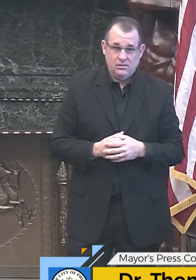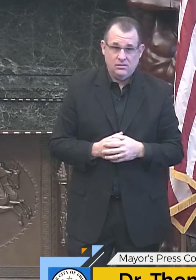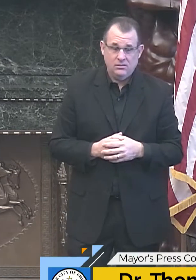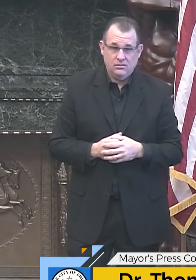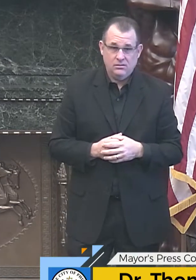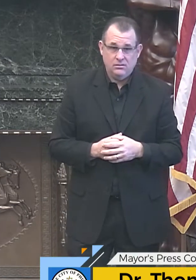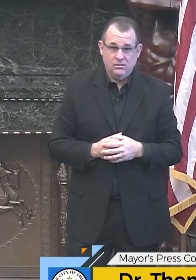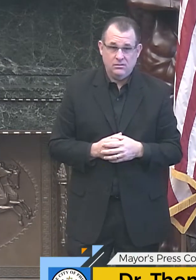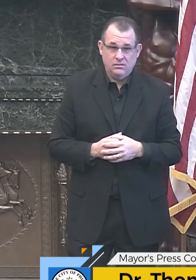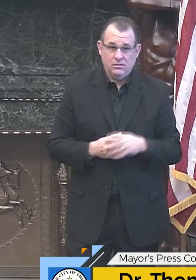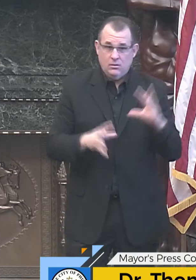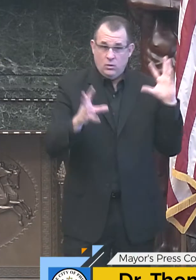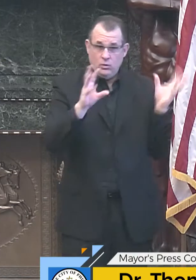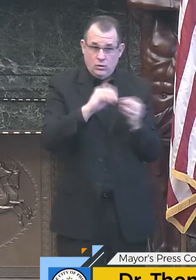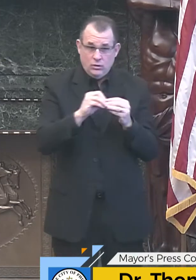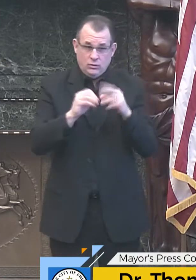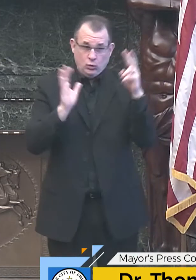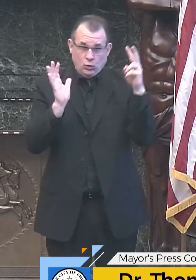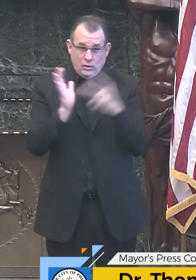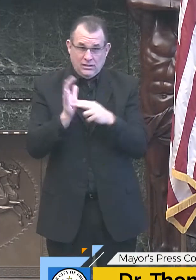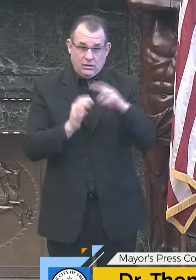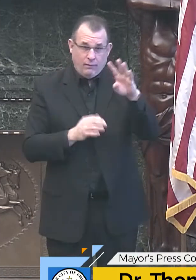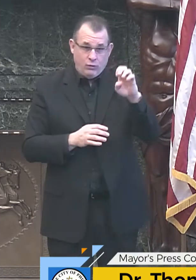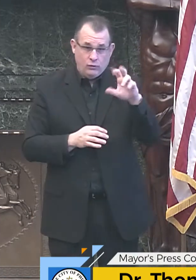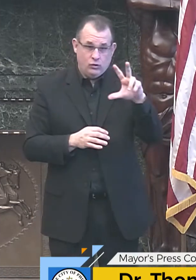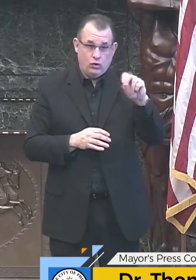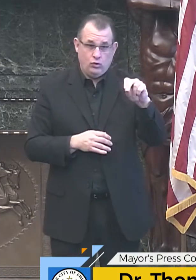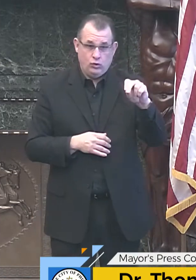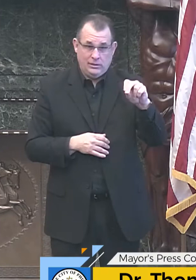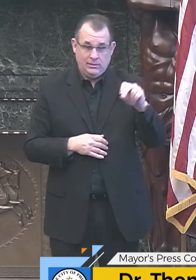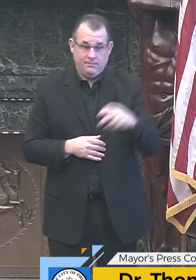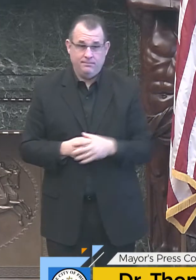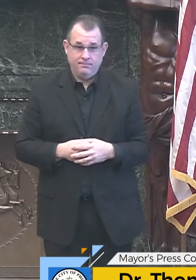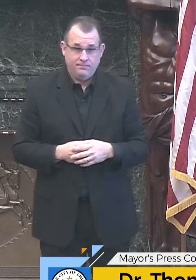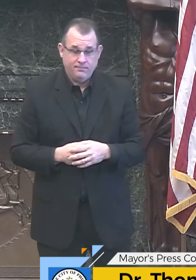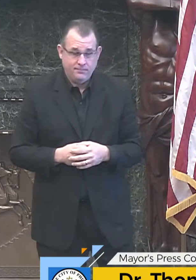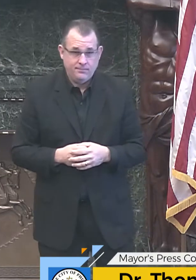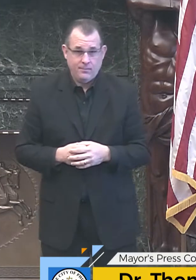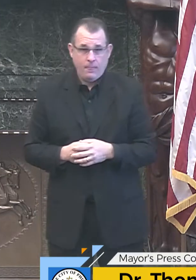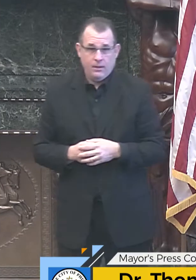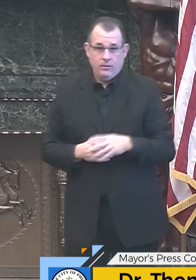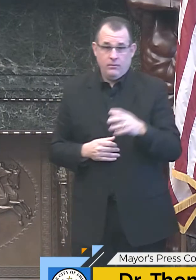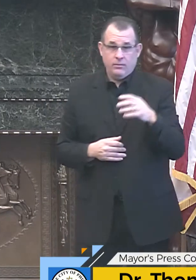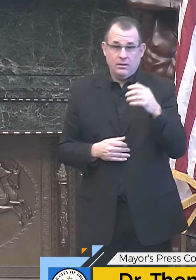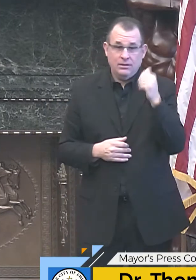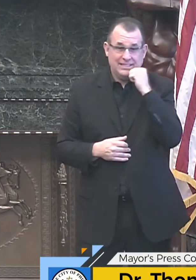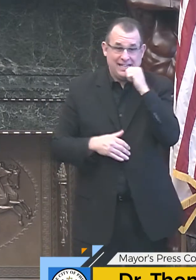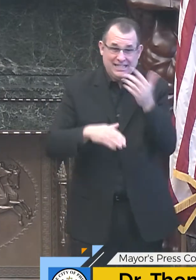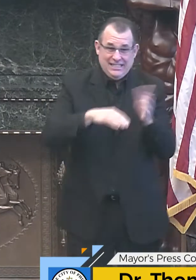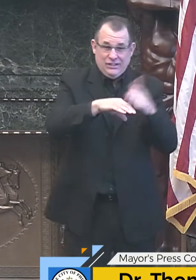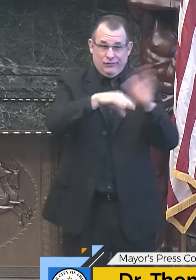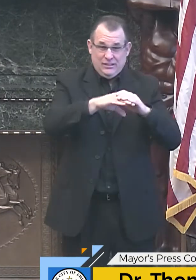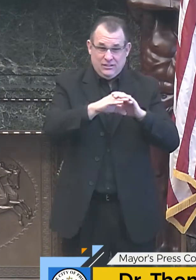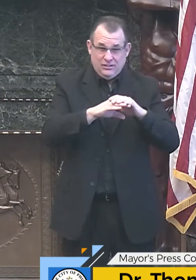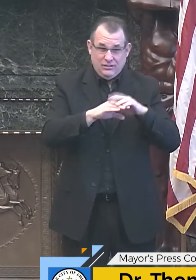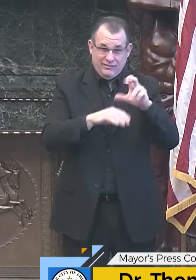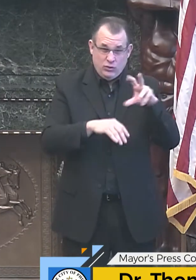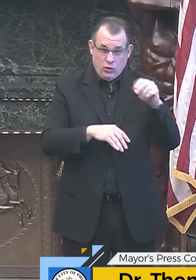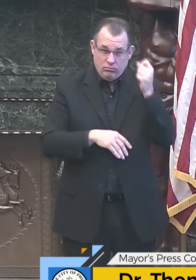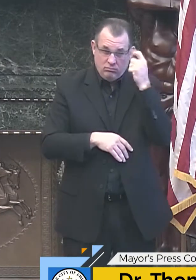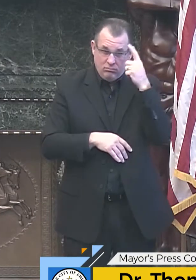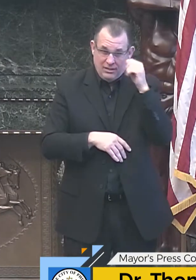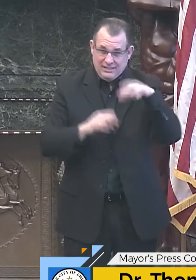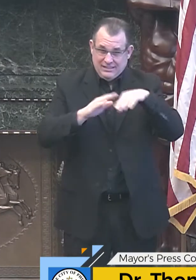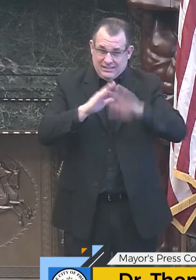bringing us to a total of 2,430. That daily increase of 330 is less than the increase that we